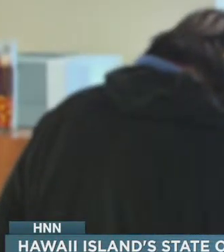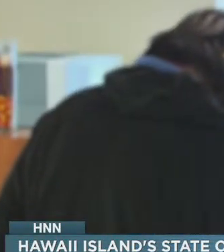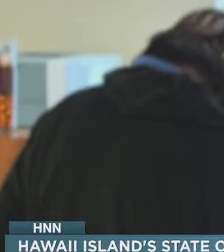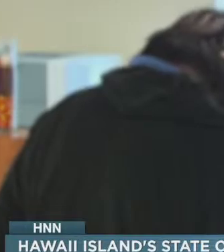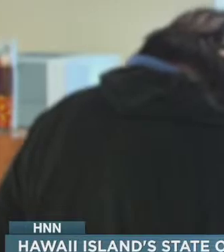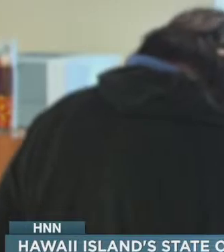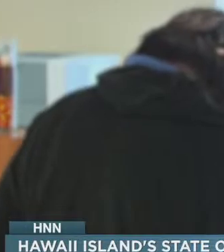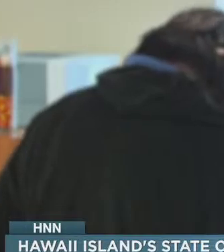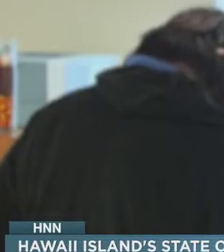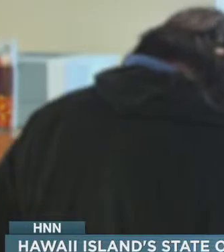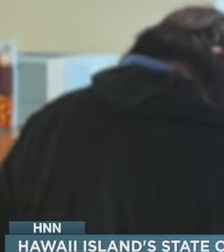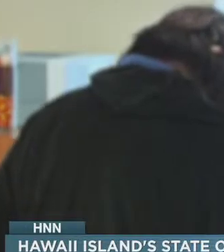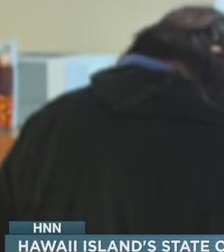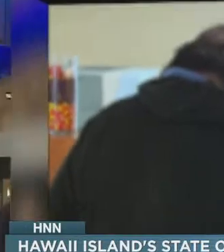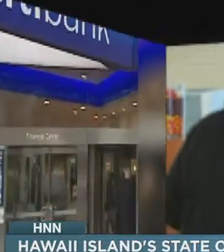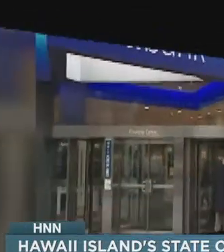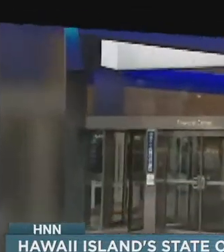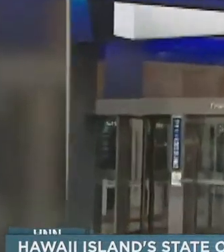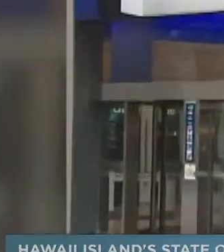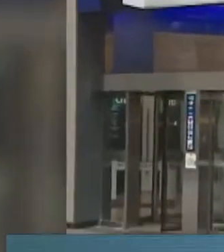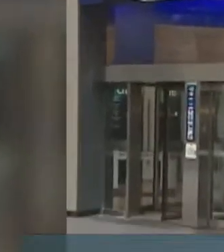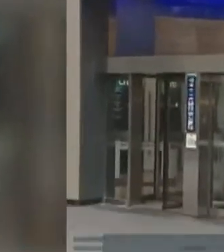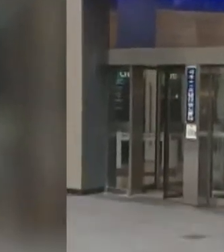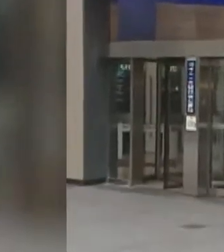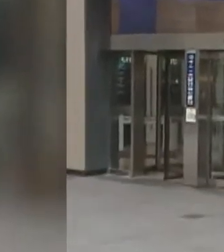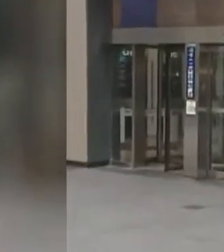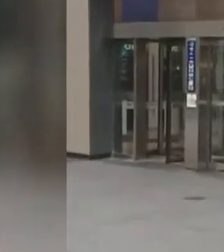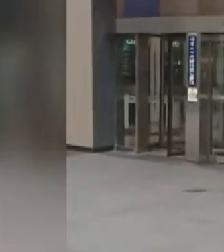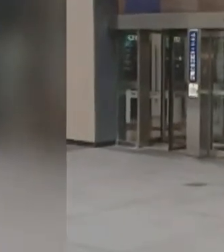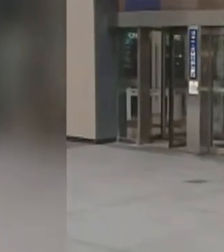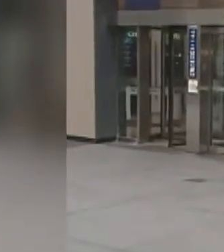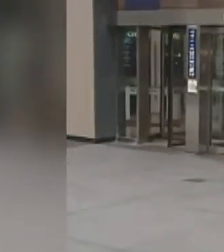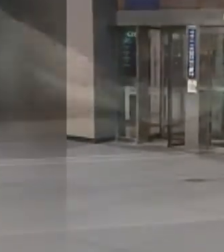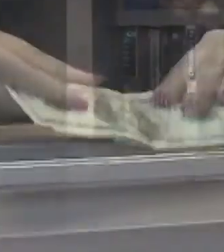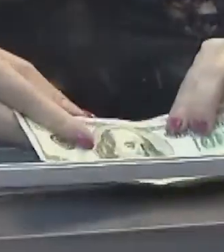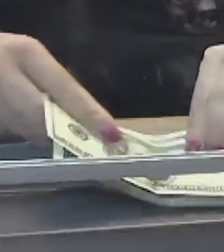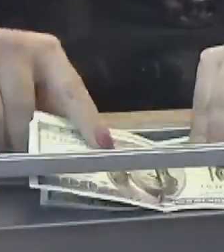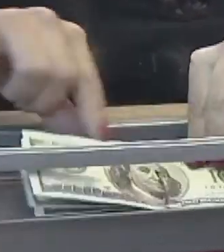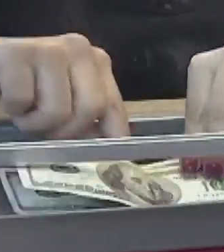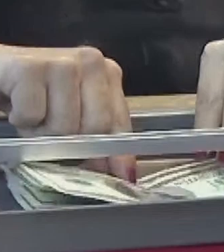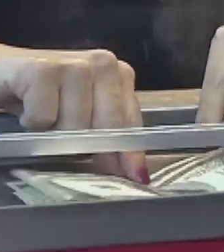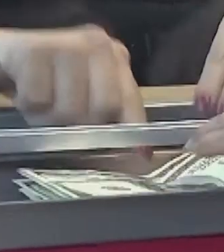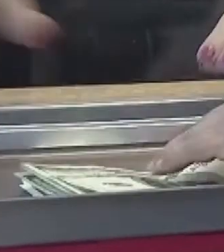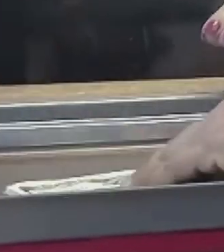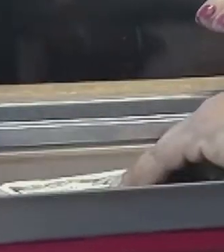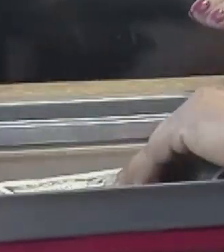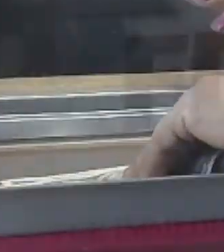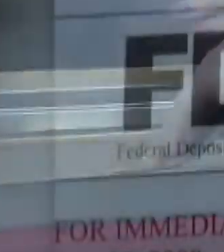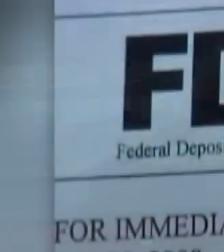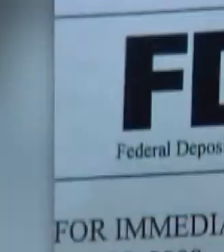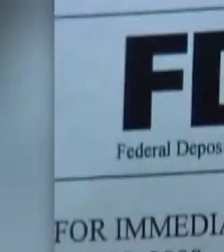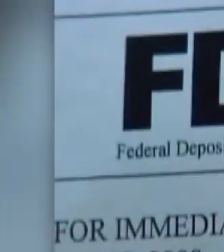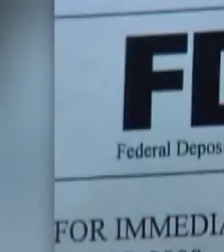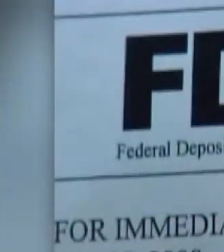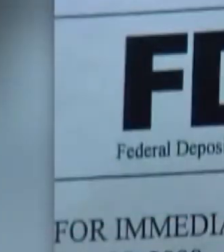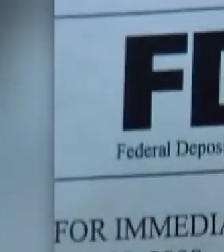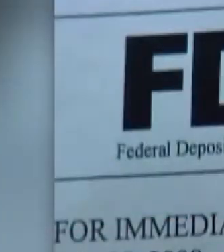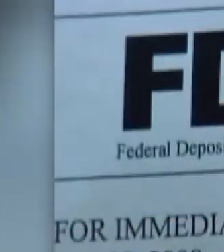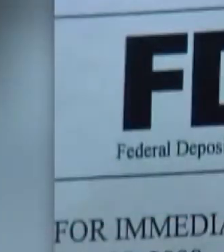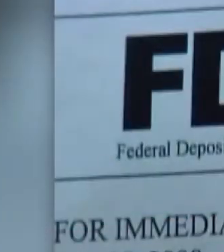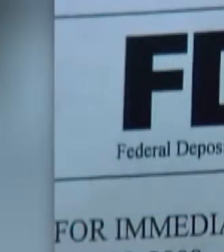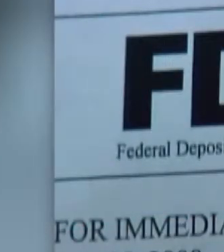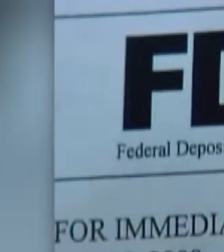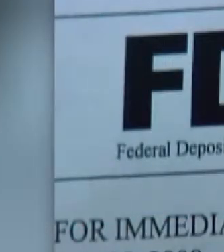raising eyebrows about how they're regulated, with less stringent rules than those put in place for the major financial institutions after the